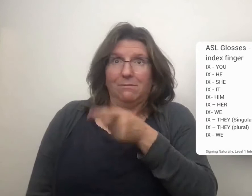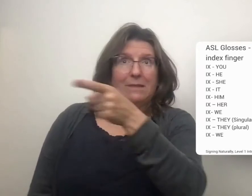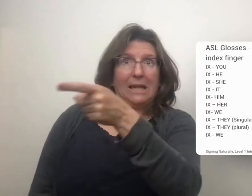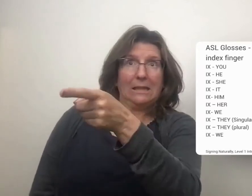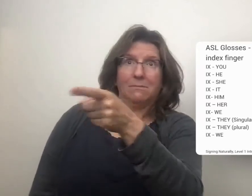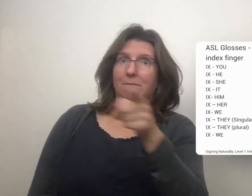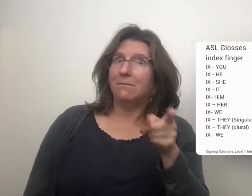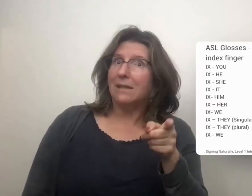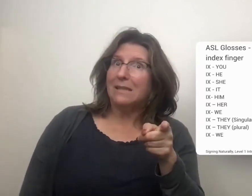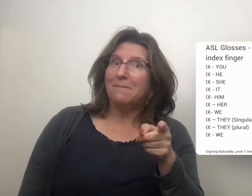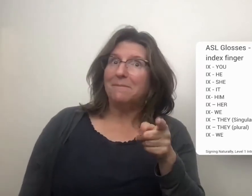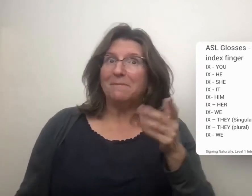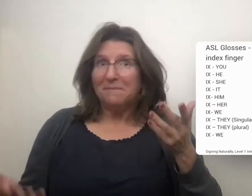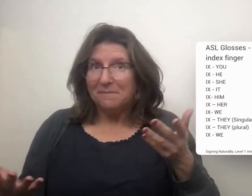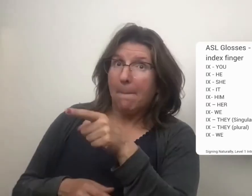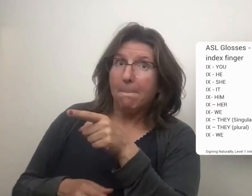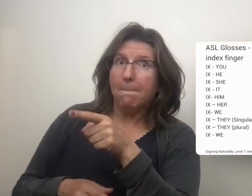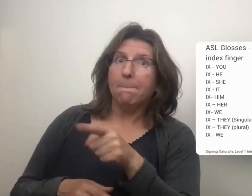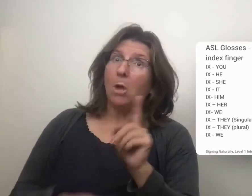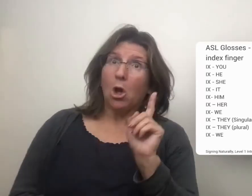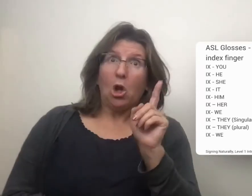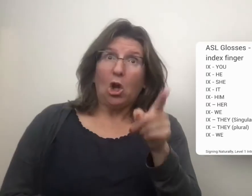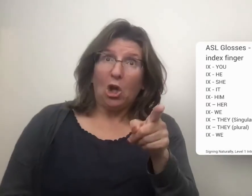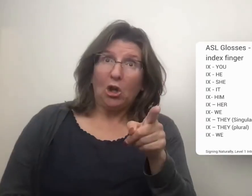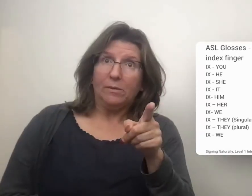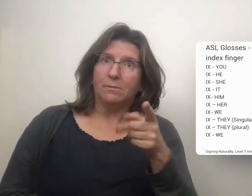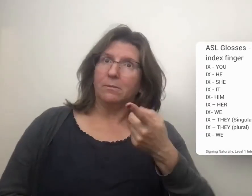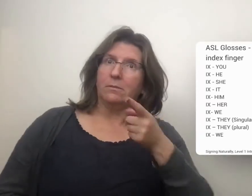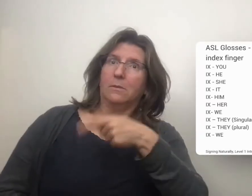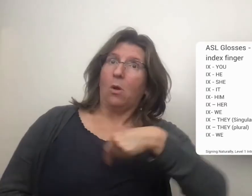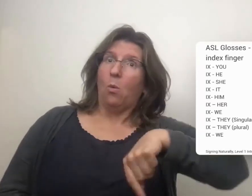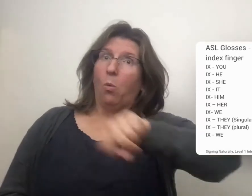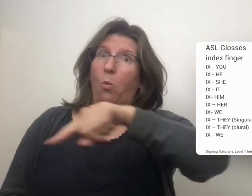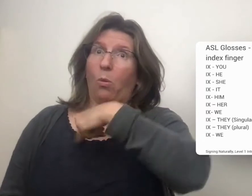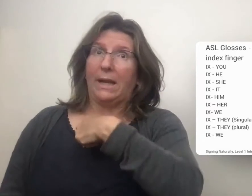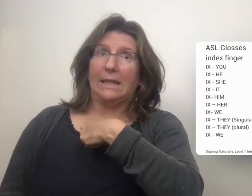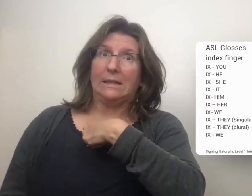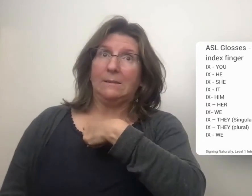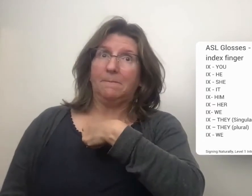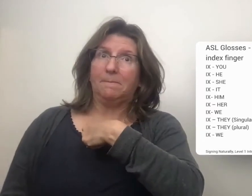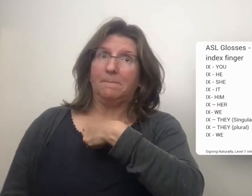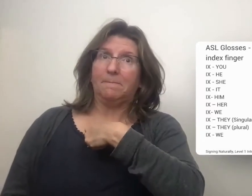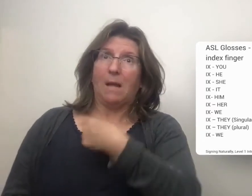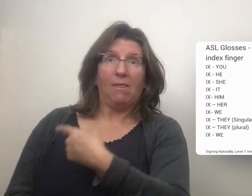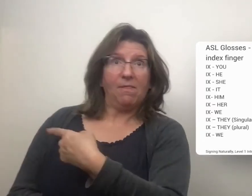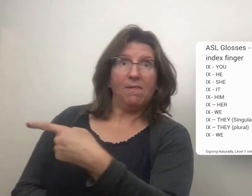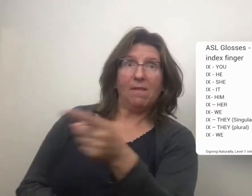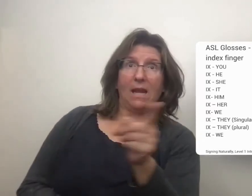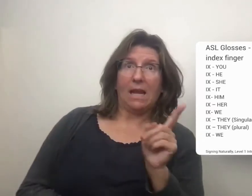it, her, him, just from one finger. With a change of motion, that